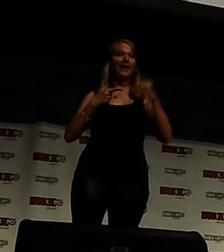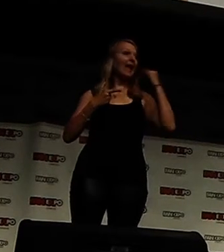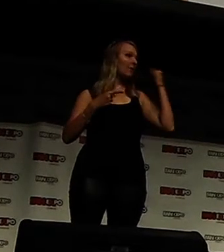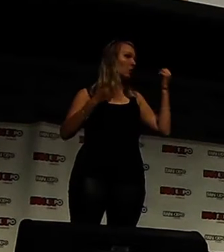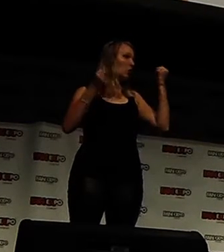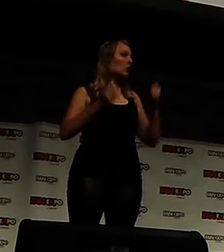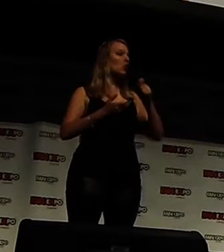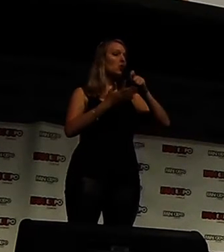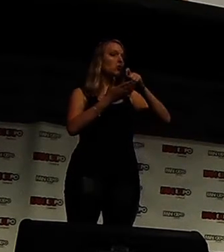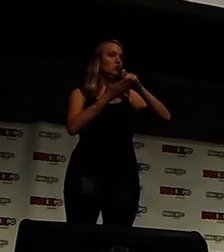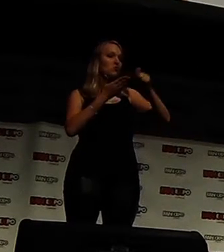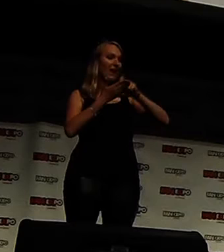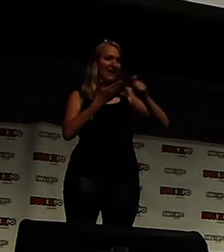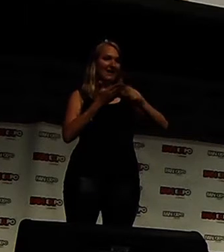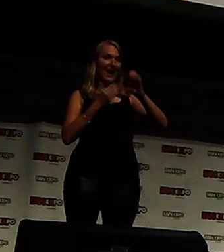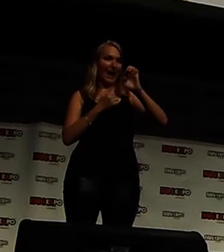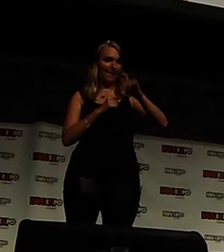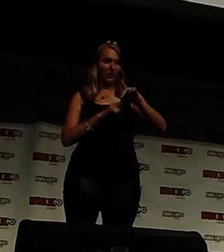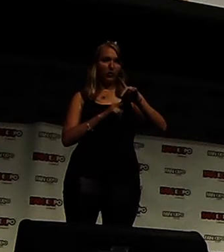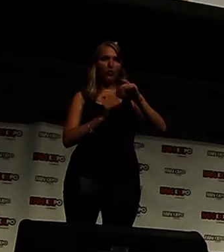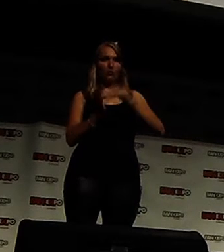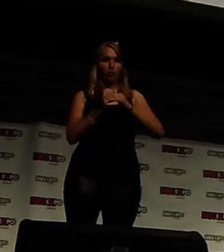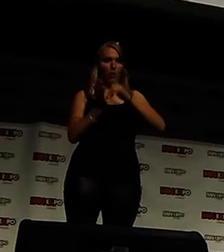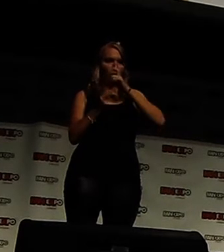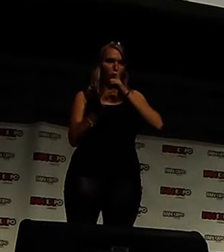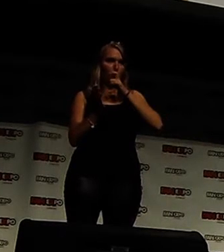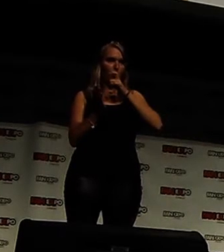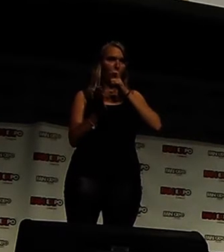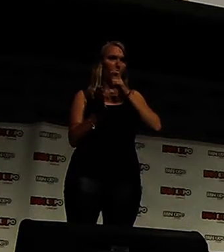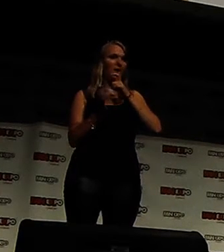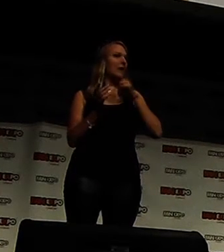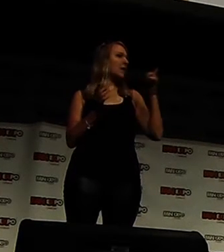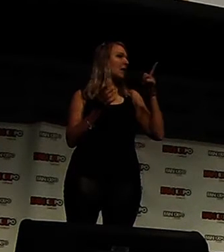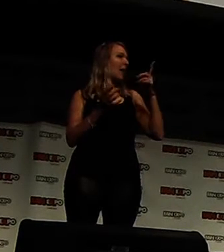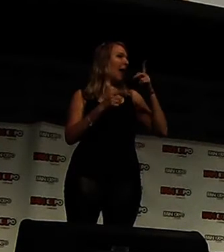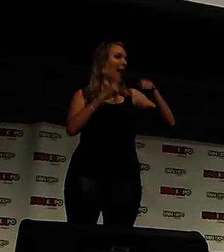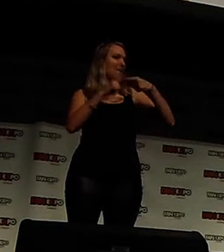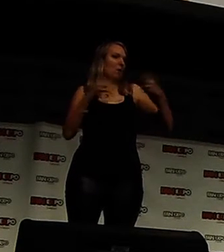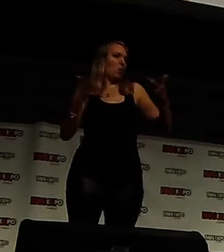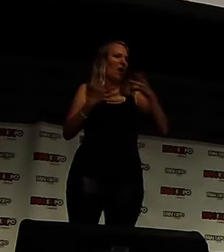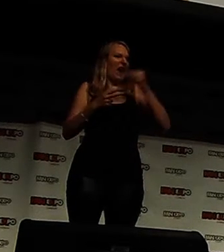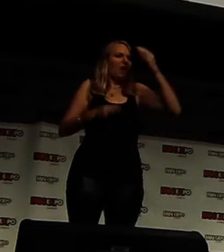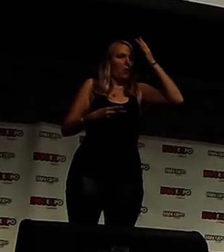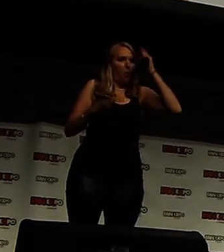write an episode of Doctor Who, what would it be about and why?